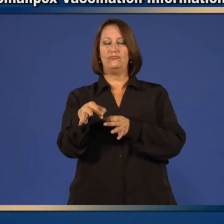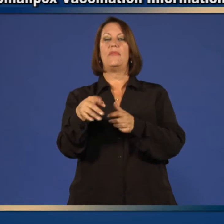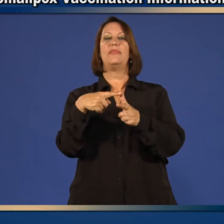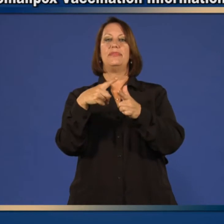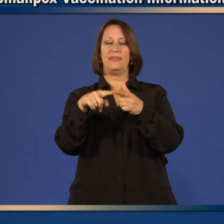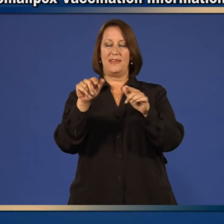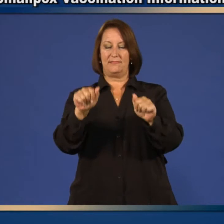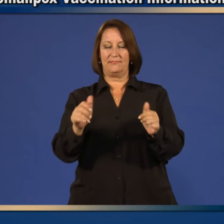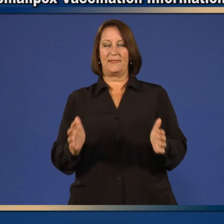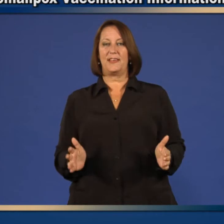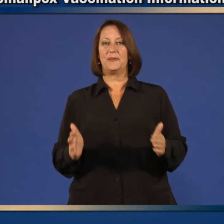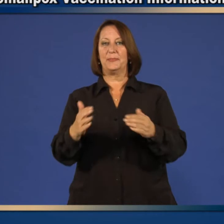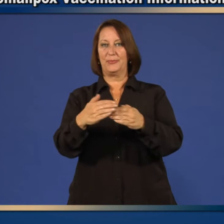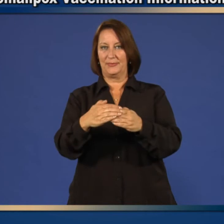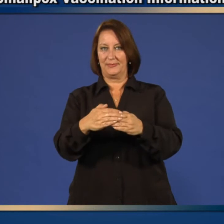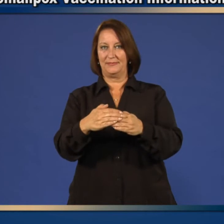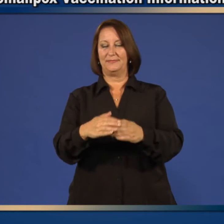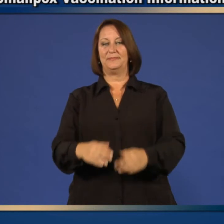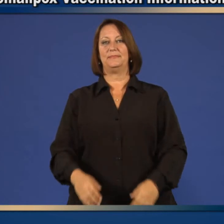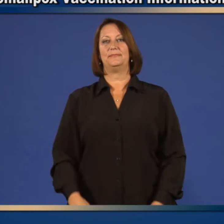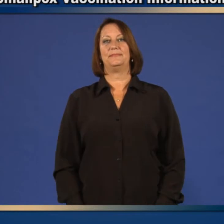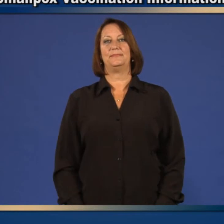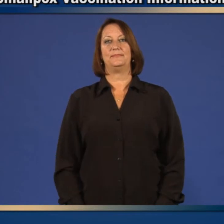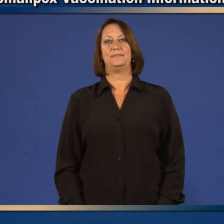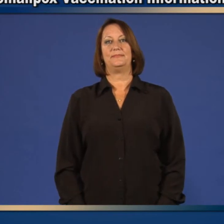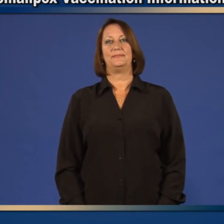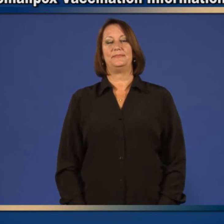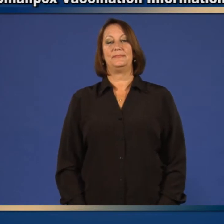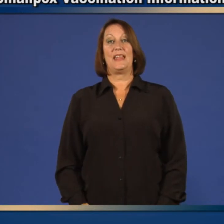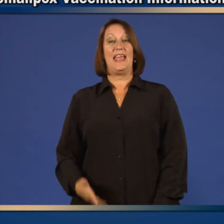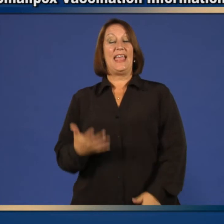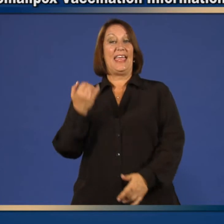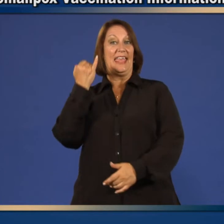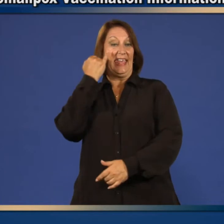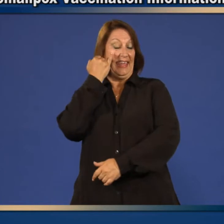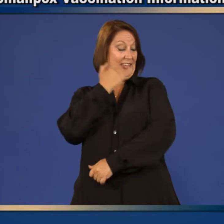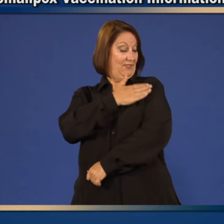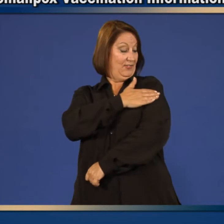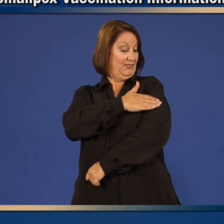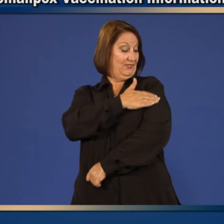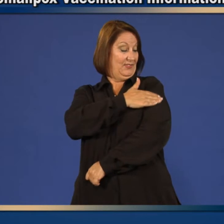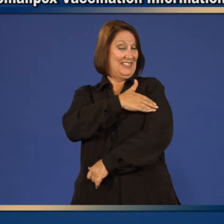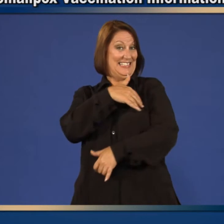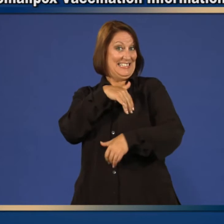weeks, 28 days, before becoming pregnant.